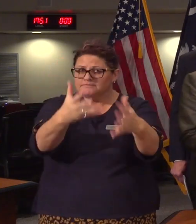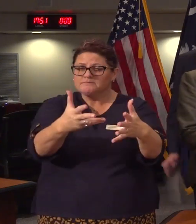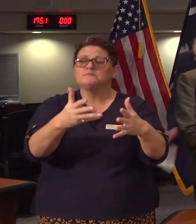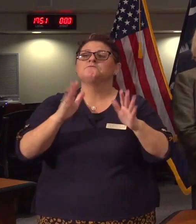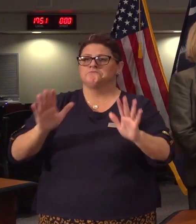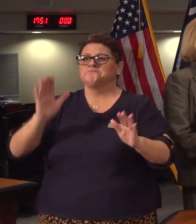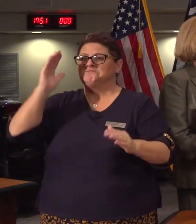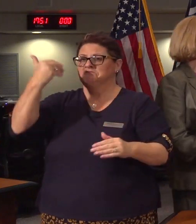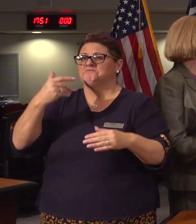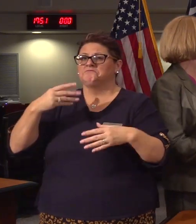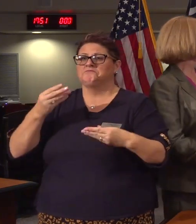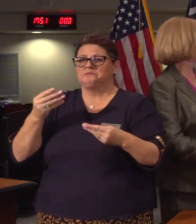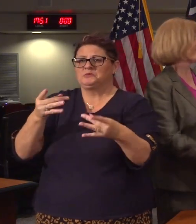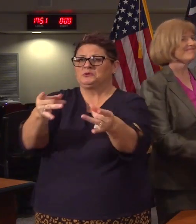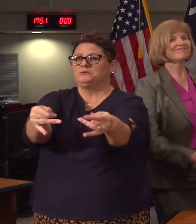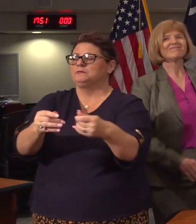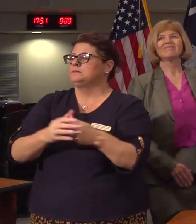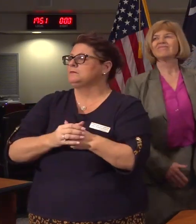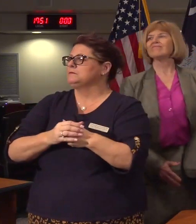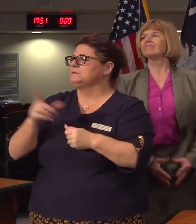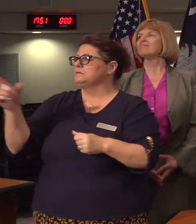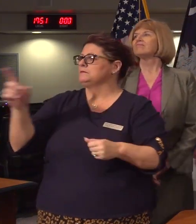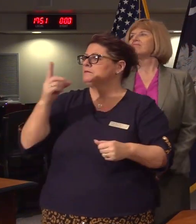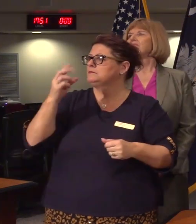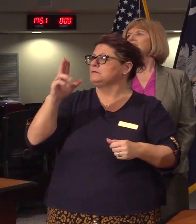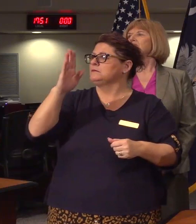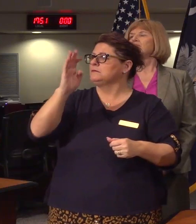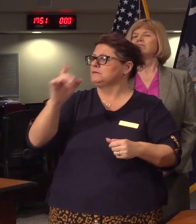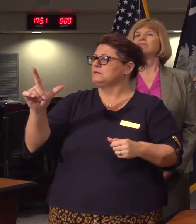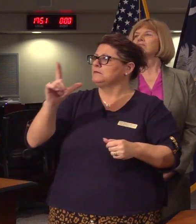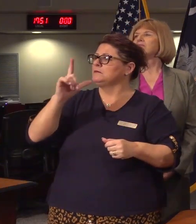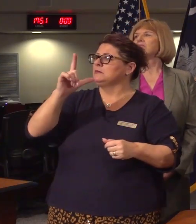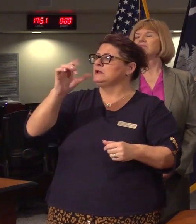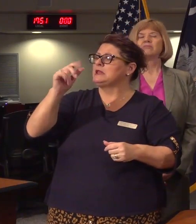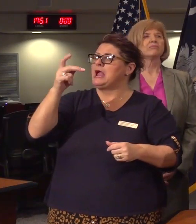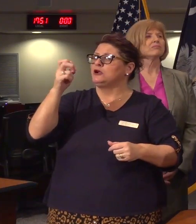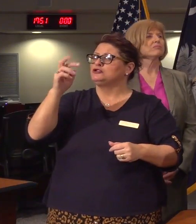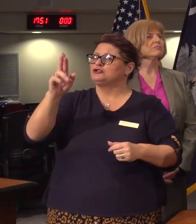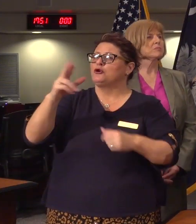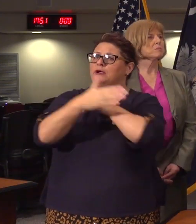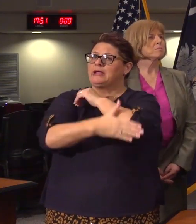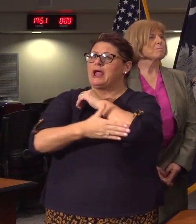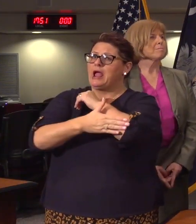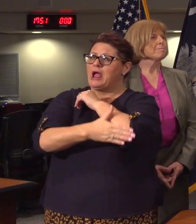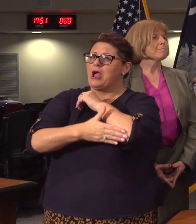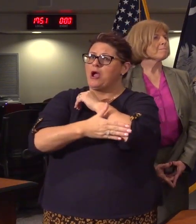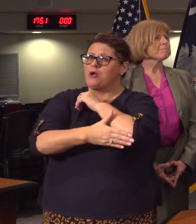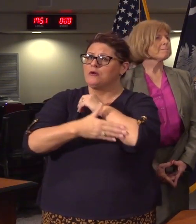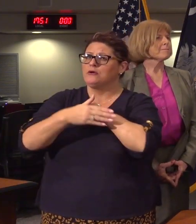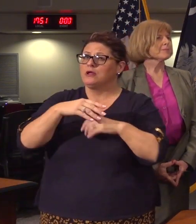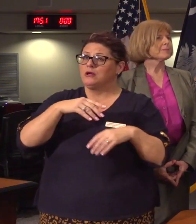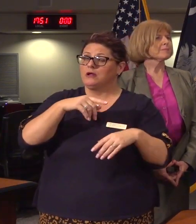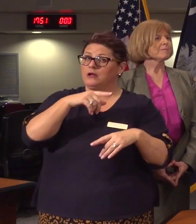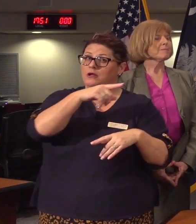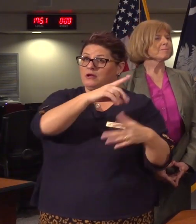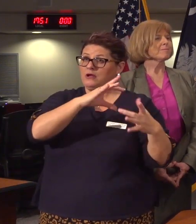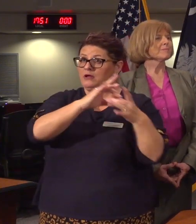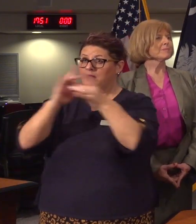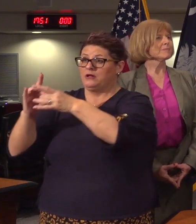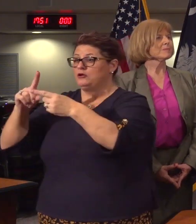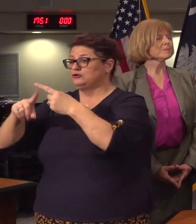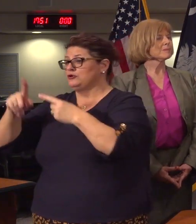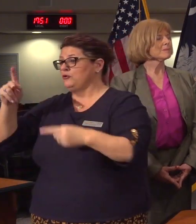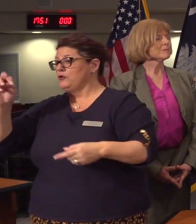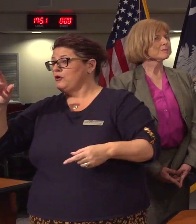reason to believe the newer cases in Lancaster County are connected to the cluster across the line in Kershaw?